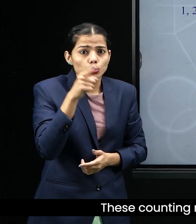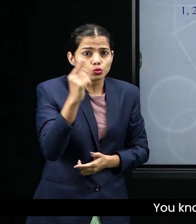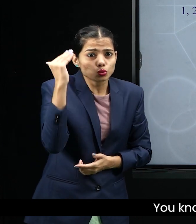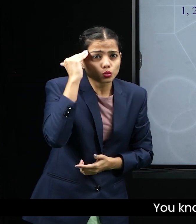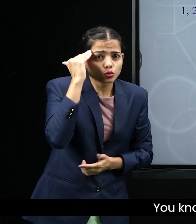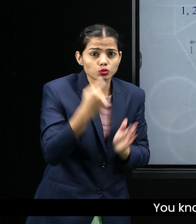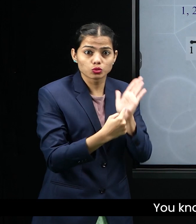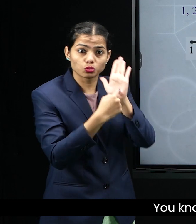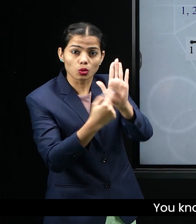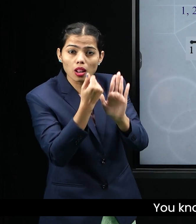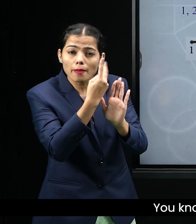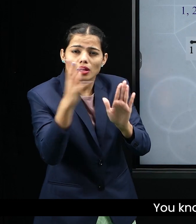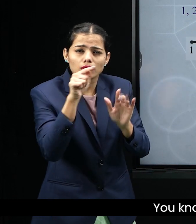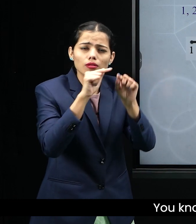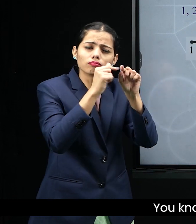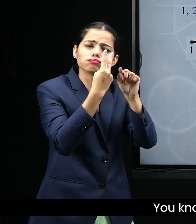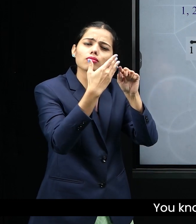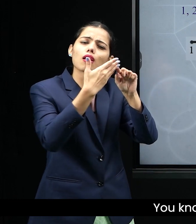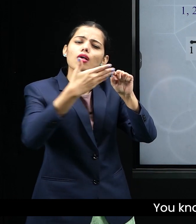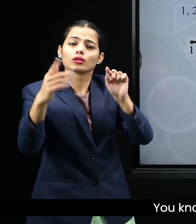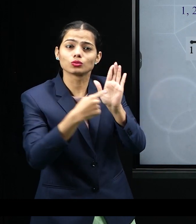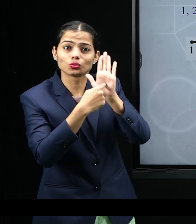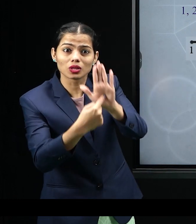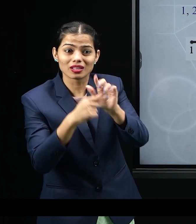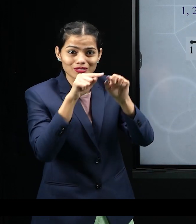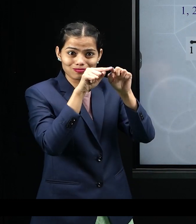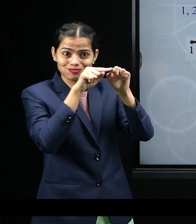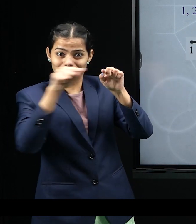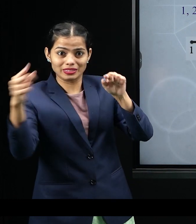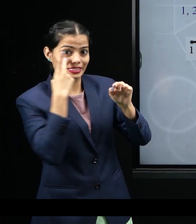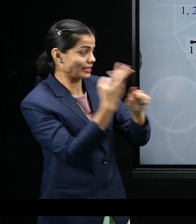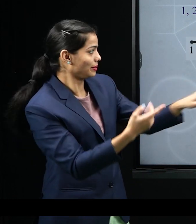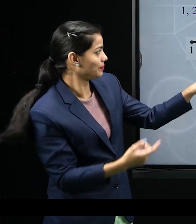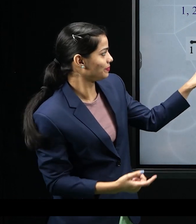You know to show these numbers on a line, see below figure.